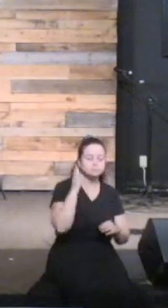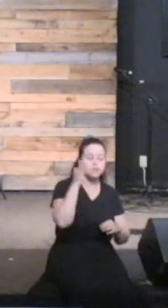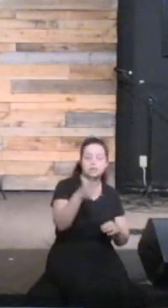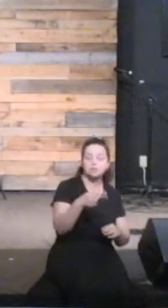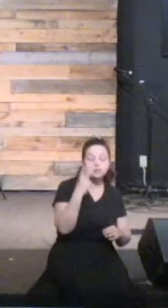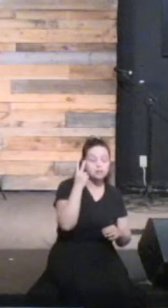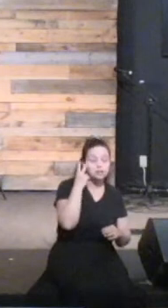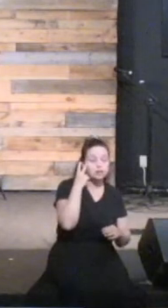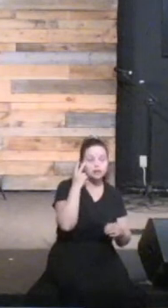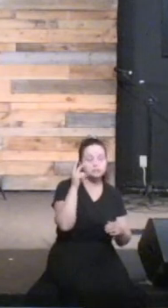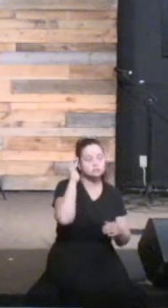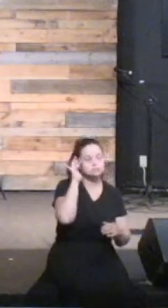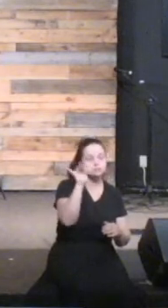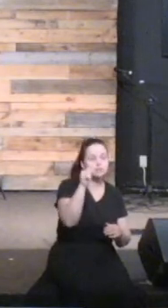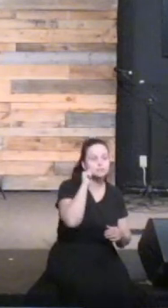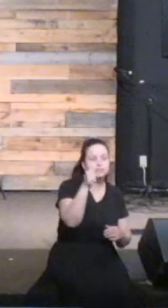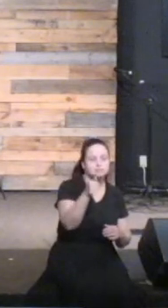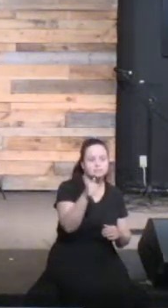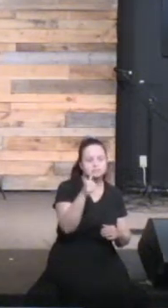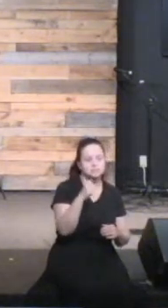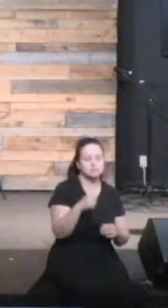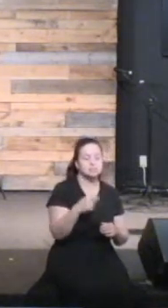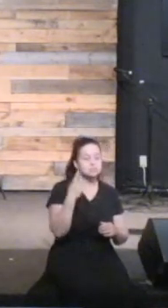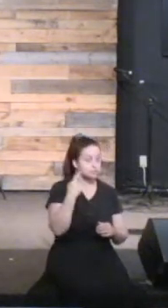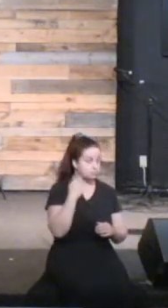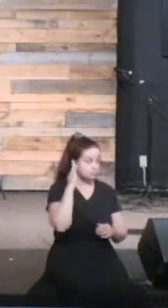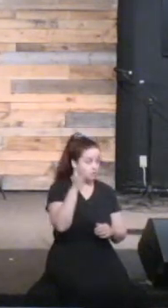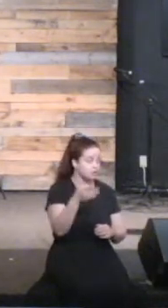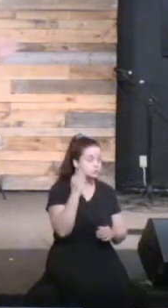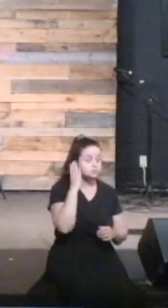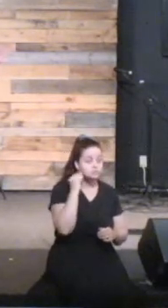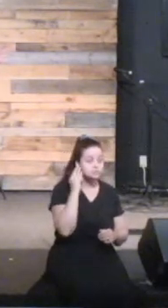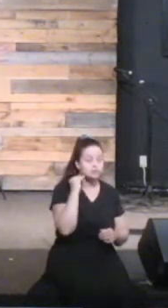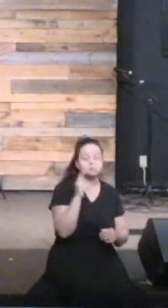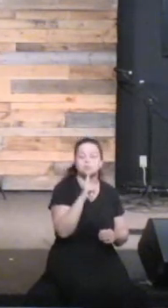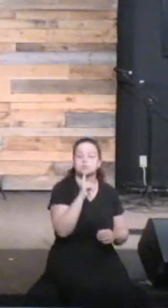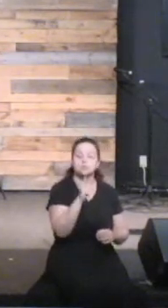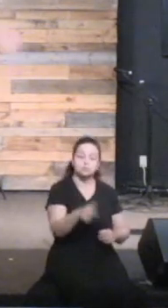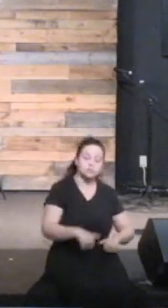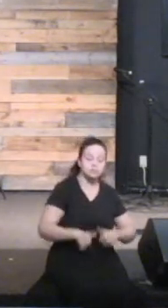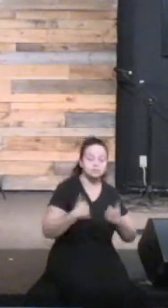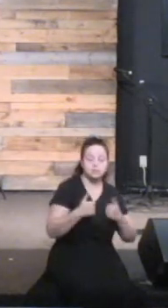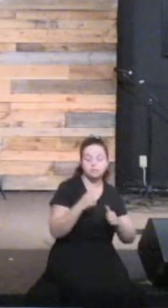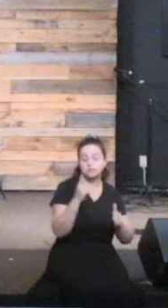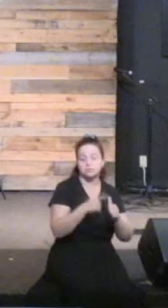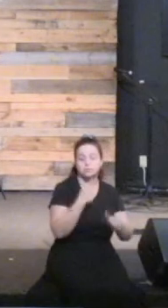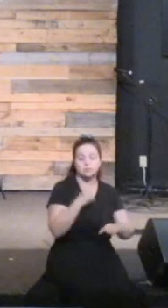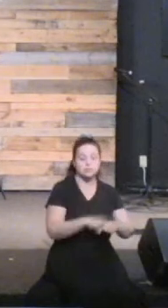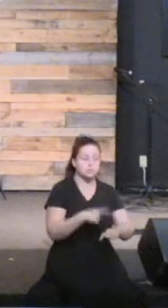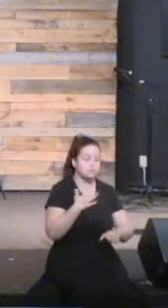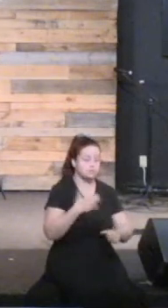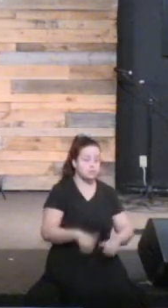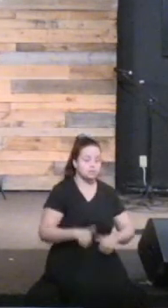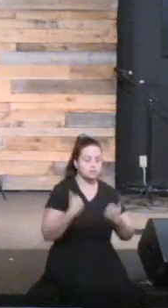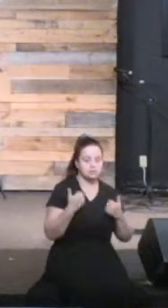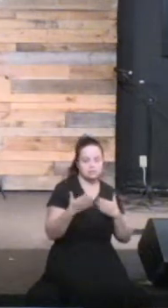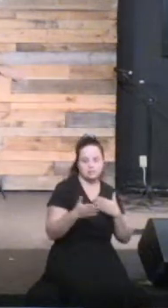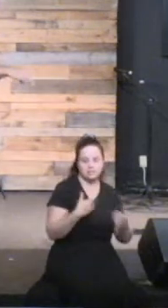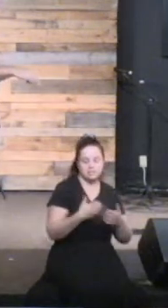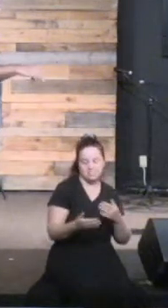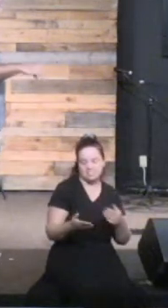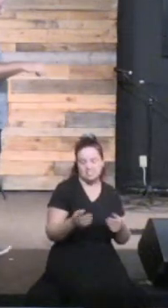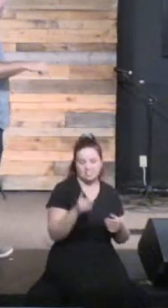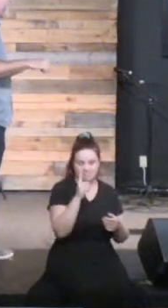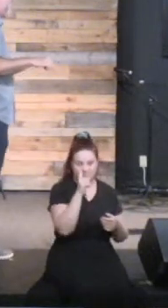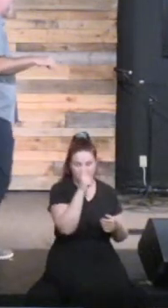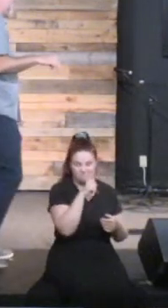a forever tomorrow that I'm going to experience reality for the first time in my life instead of this pretend stuff we call the Here and